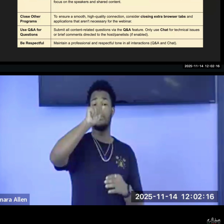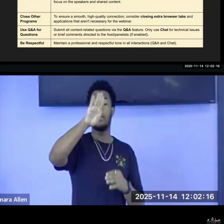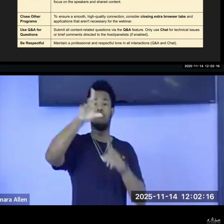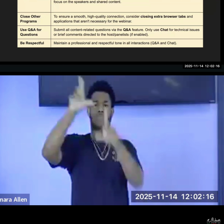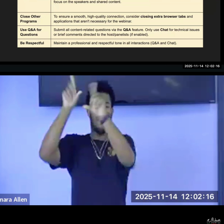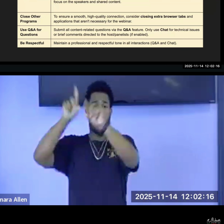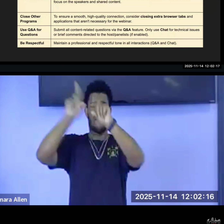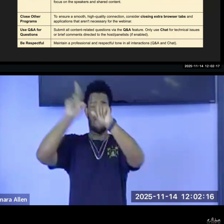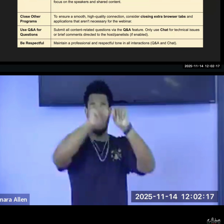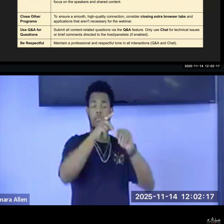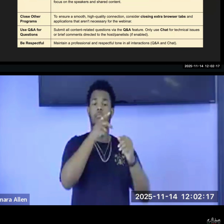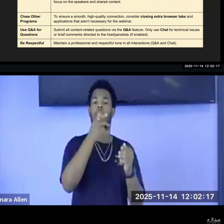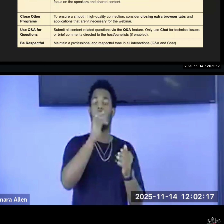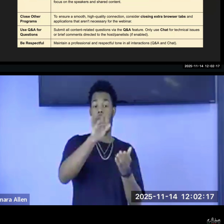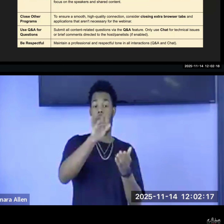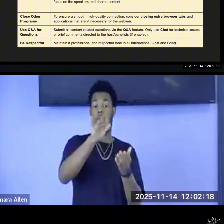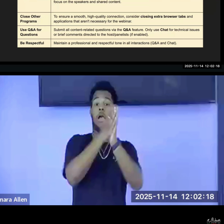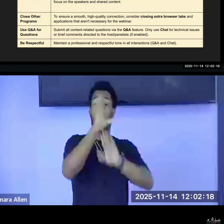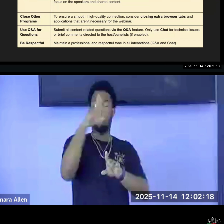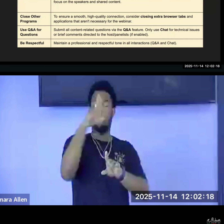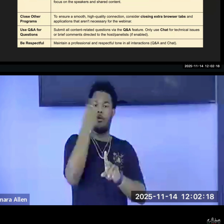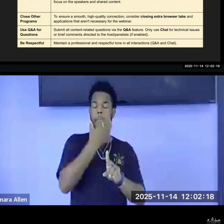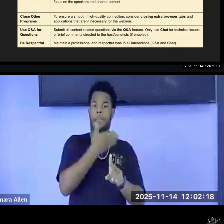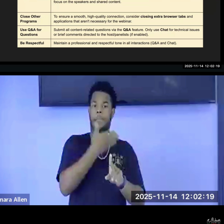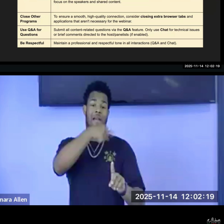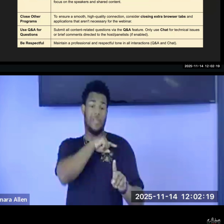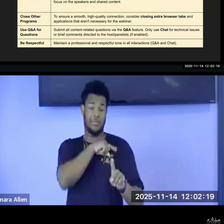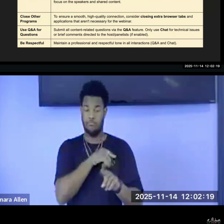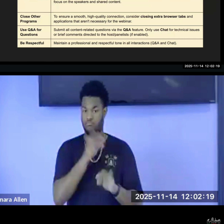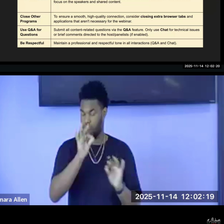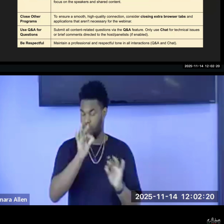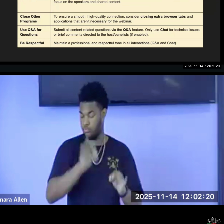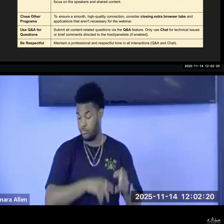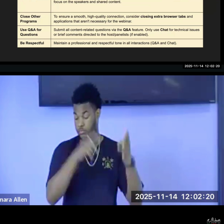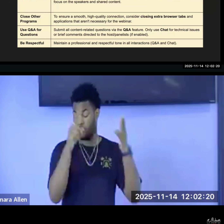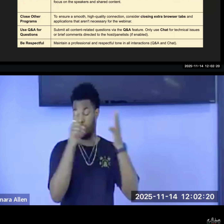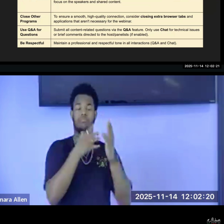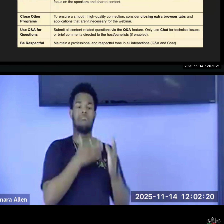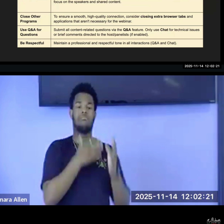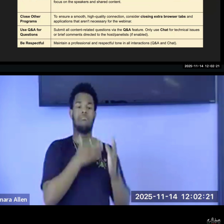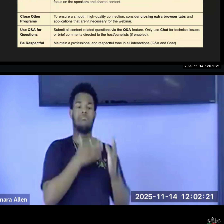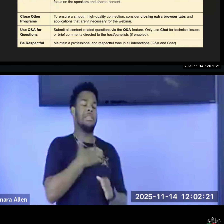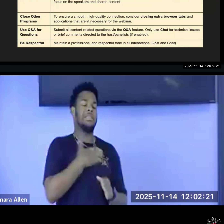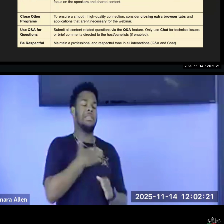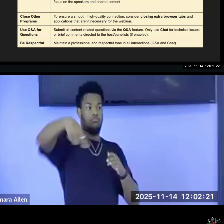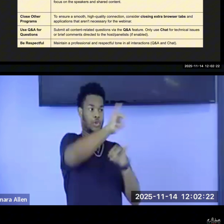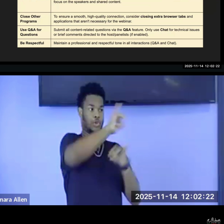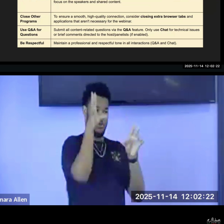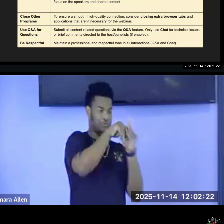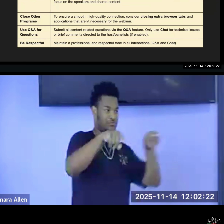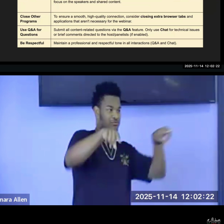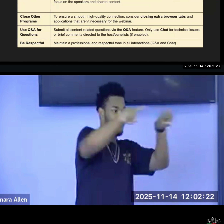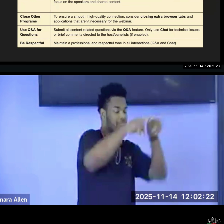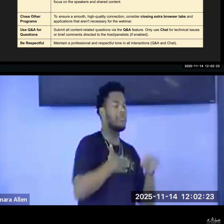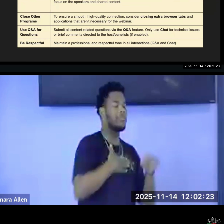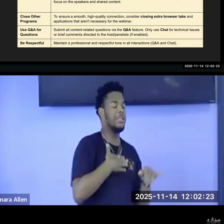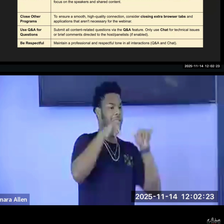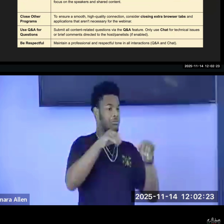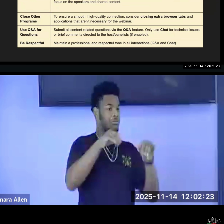you have a high quality connection, please make sure that you close all tabs and applications that might be open on your